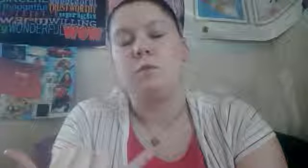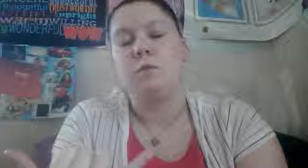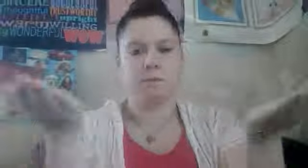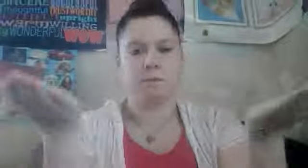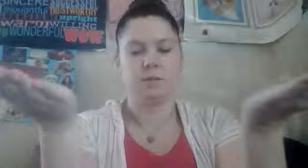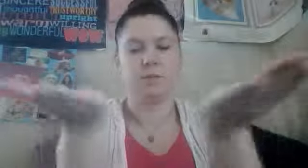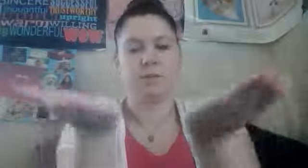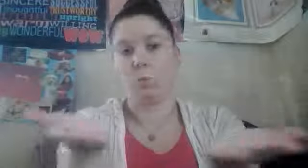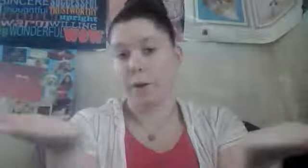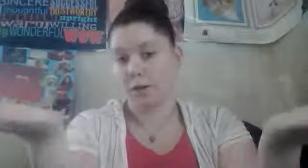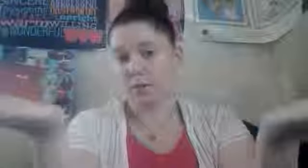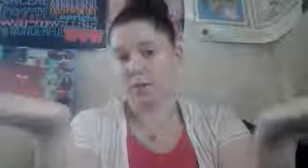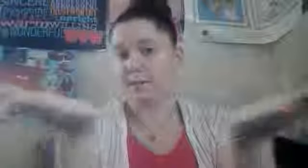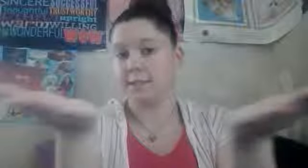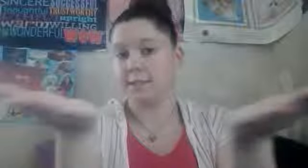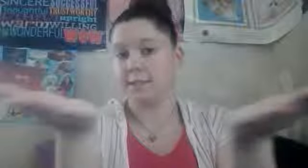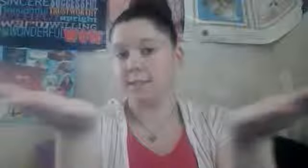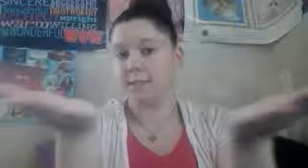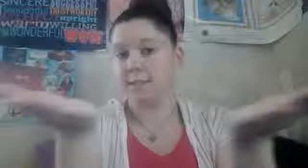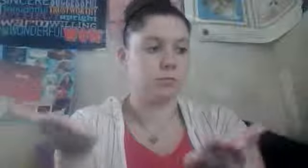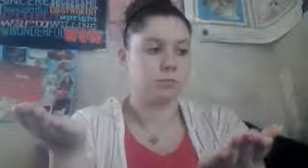So this means where in sign language.